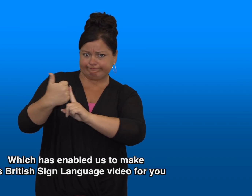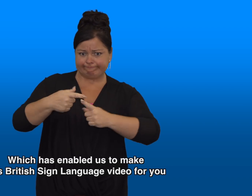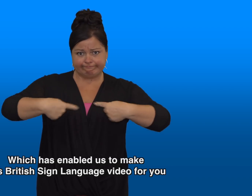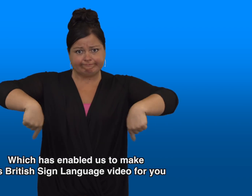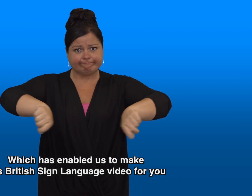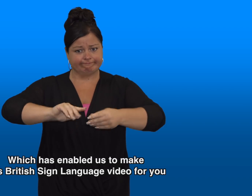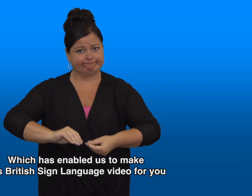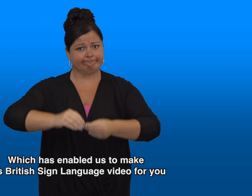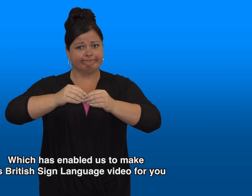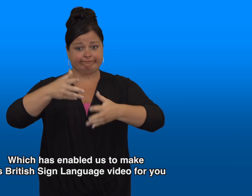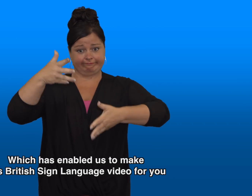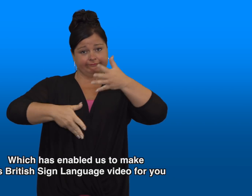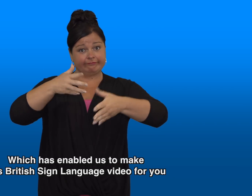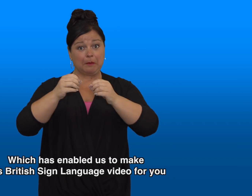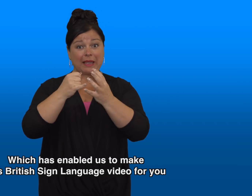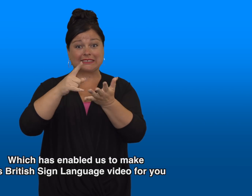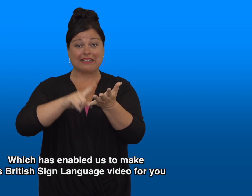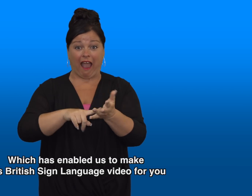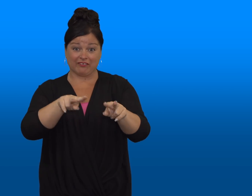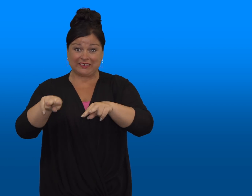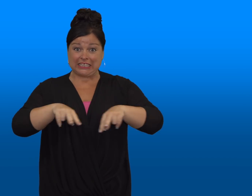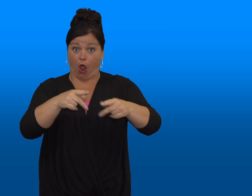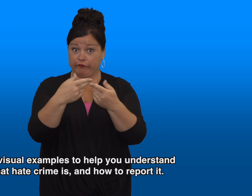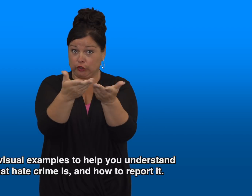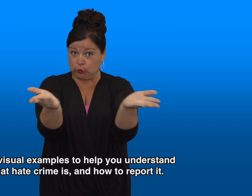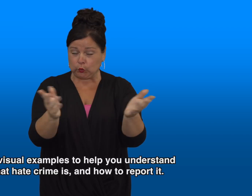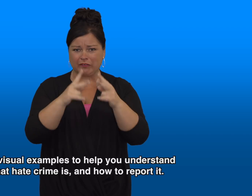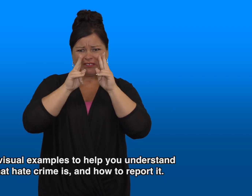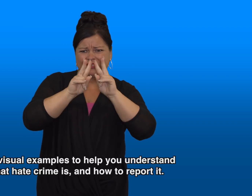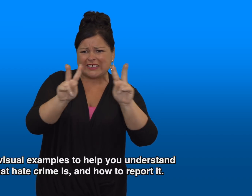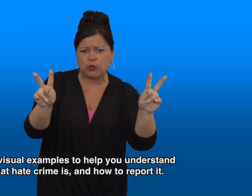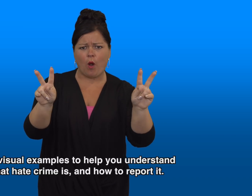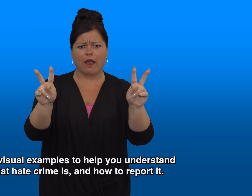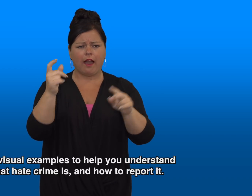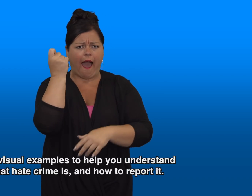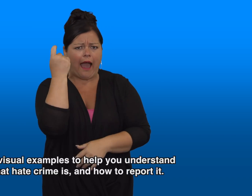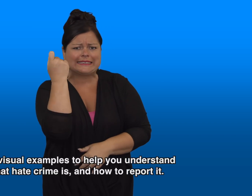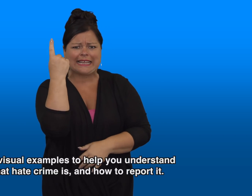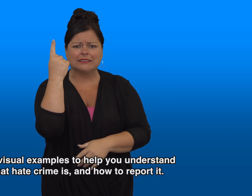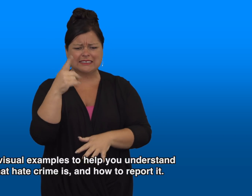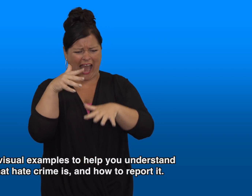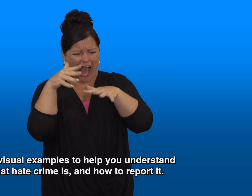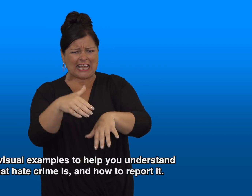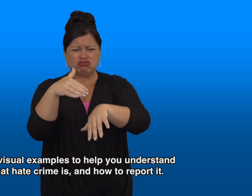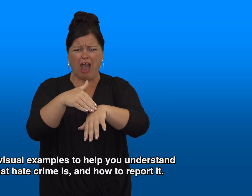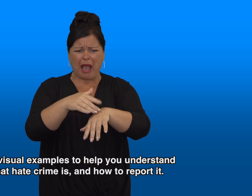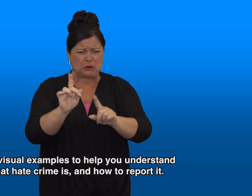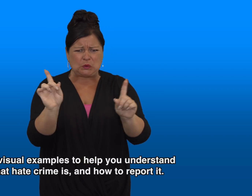enabled us to make this British Sign Language video for you, with visual examples to help you understand what hate crime